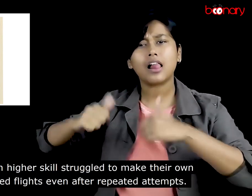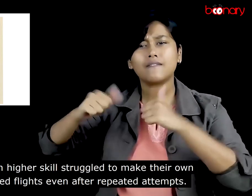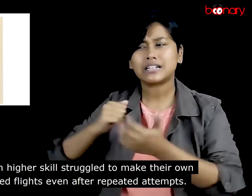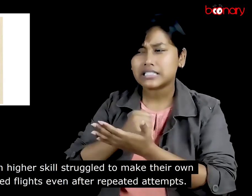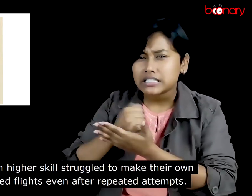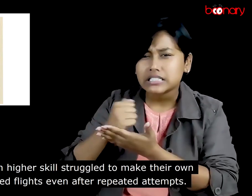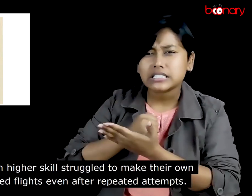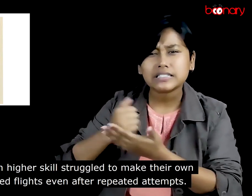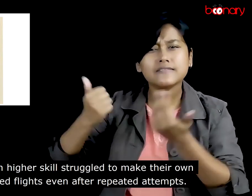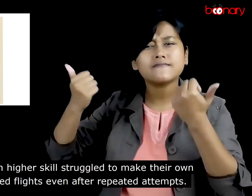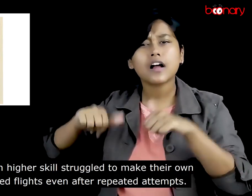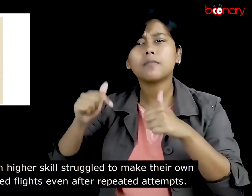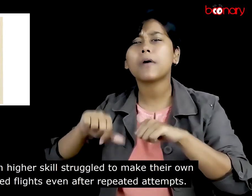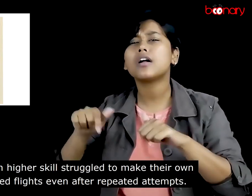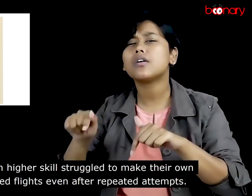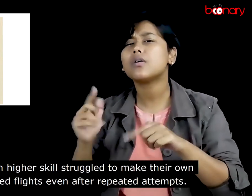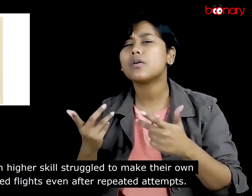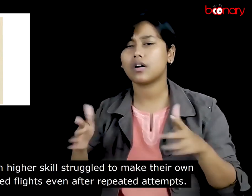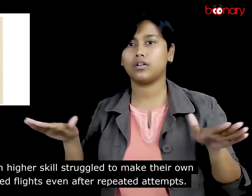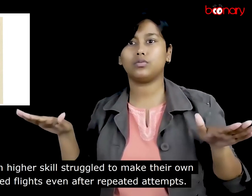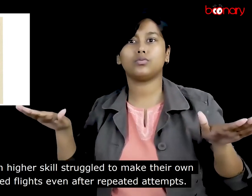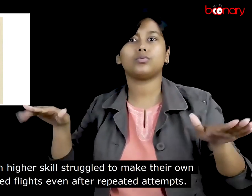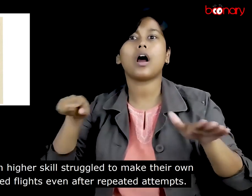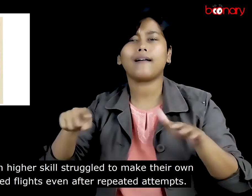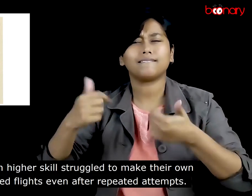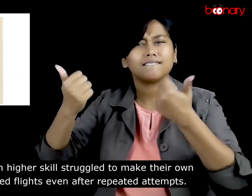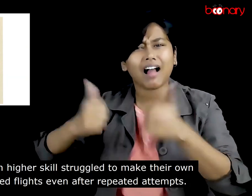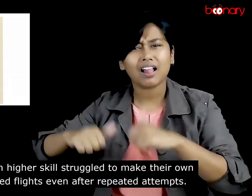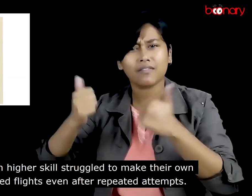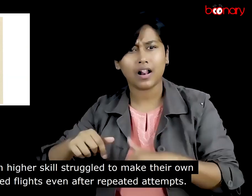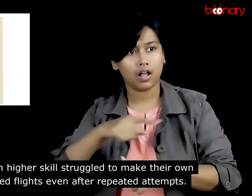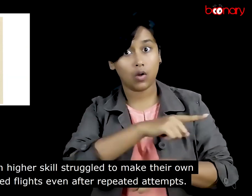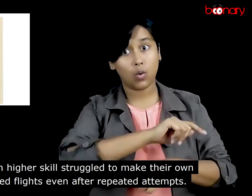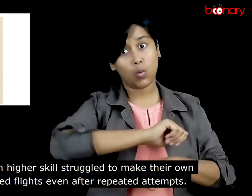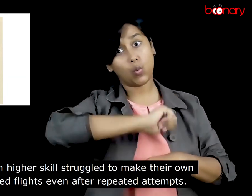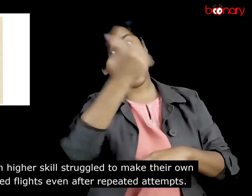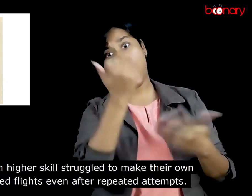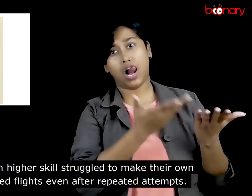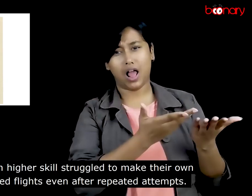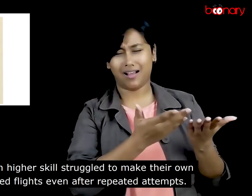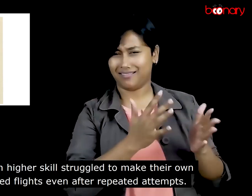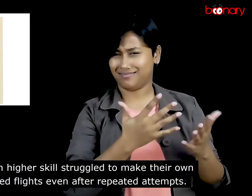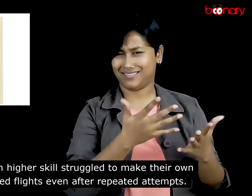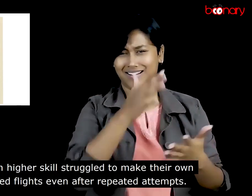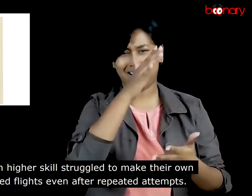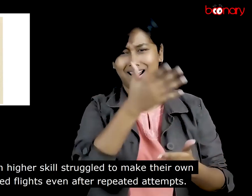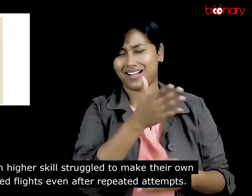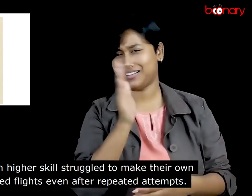with much higher skill, struggled to make their own controlled flights even after repeated attempts.